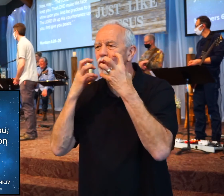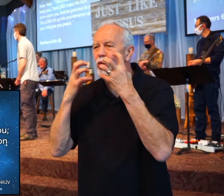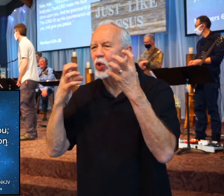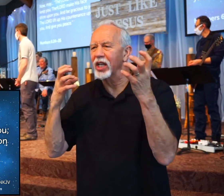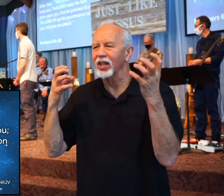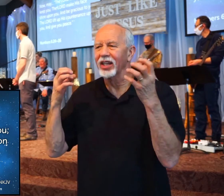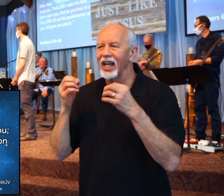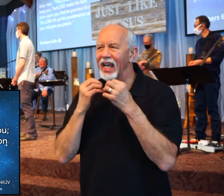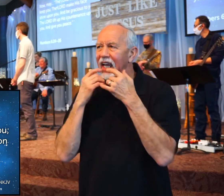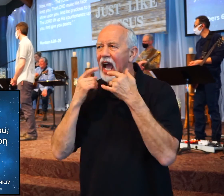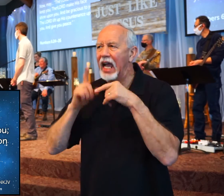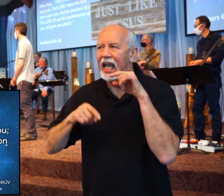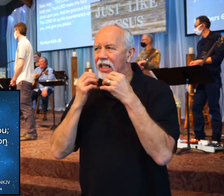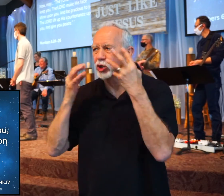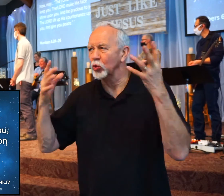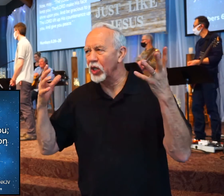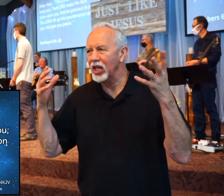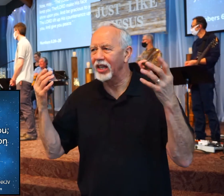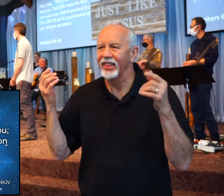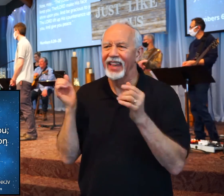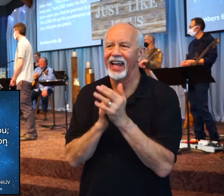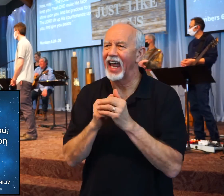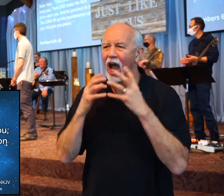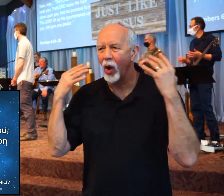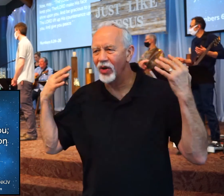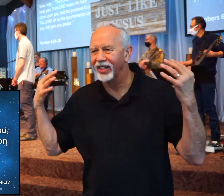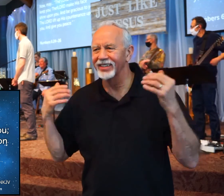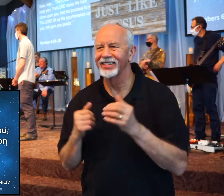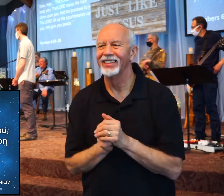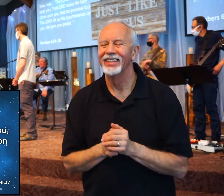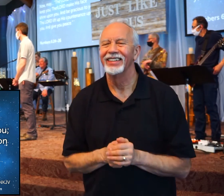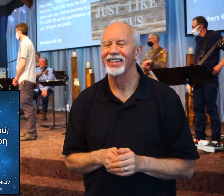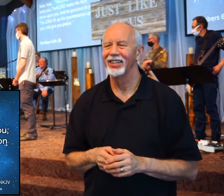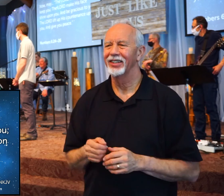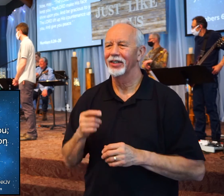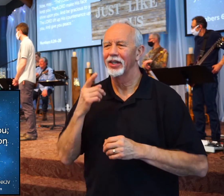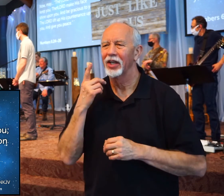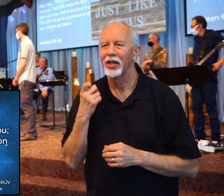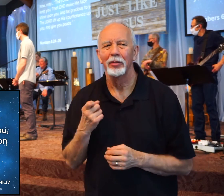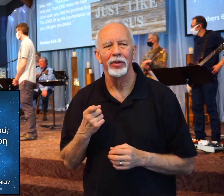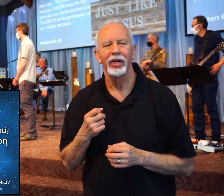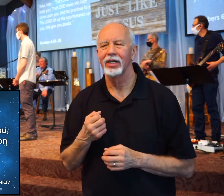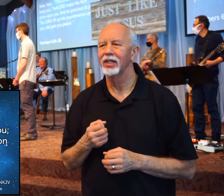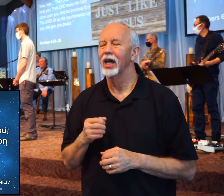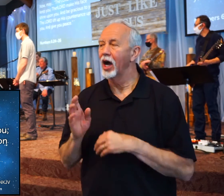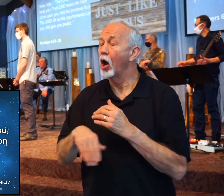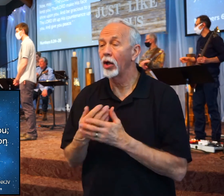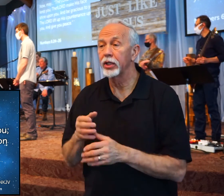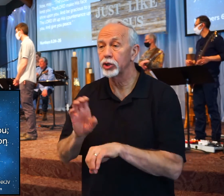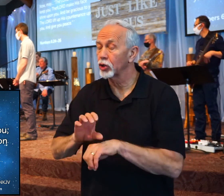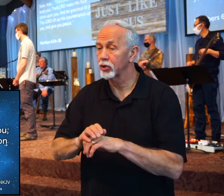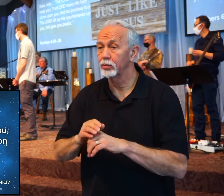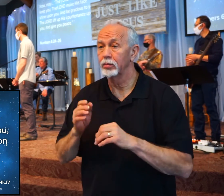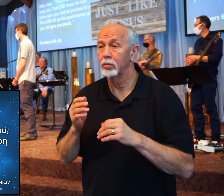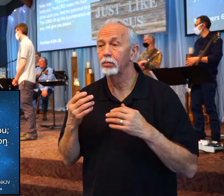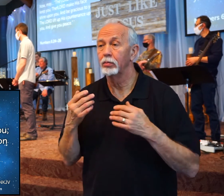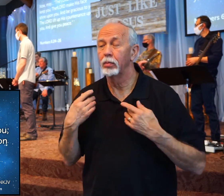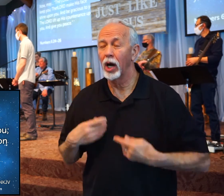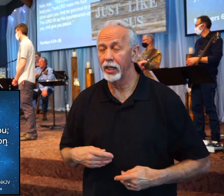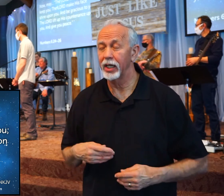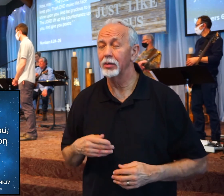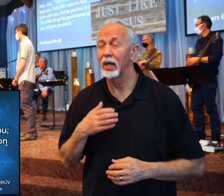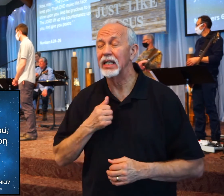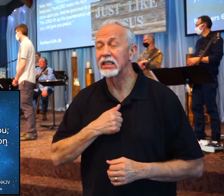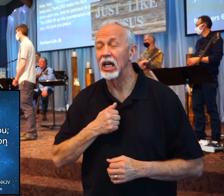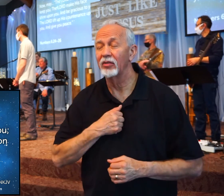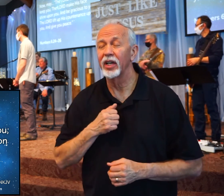Well, Ron, we just want to take a moment, and on behalf of the entire church body, but from myself and from